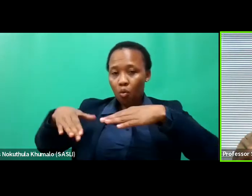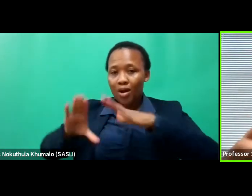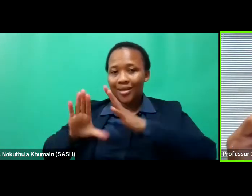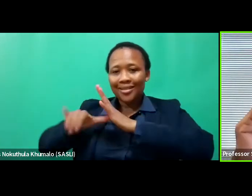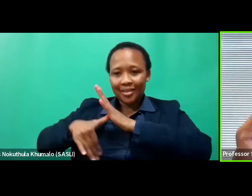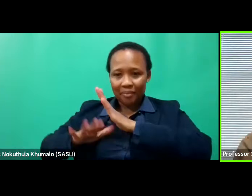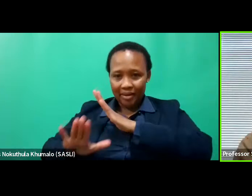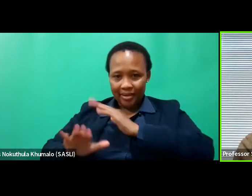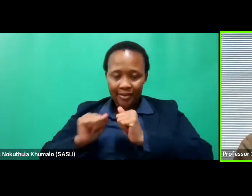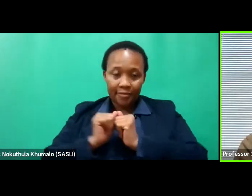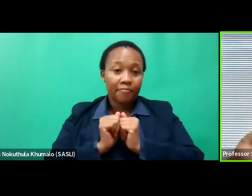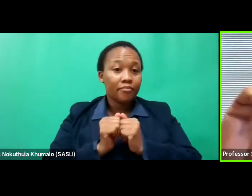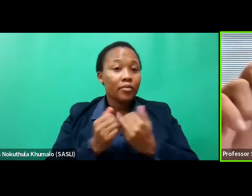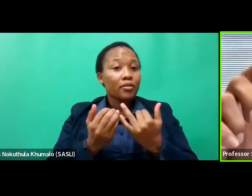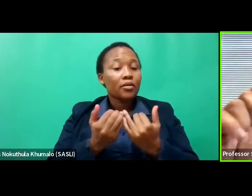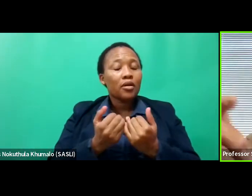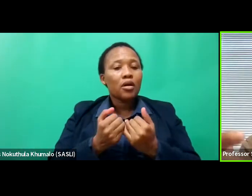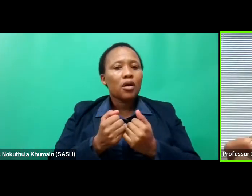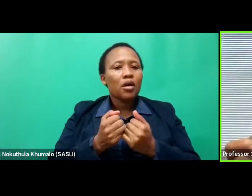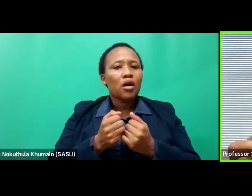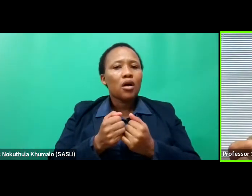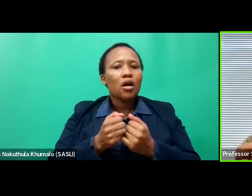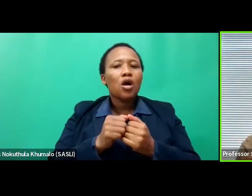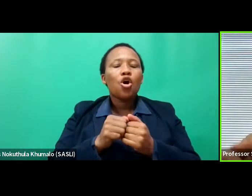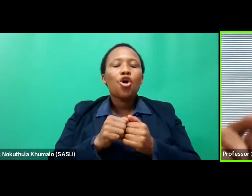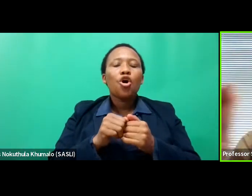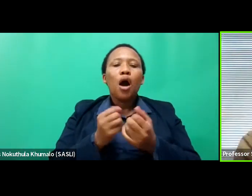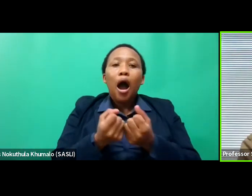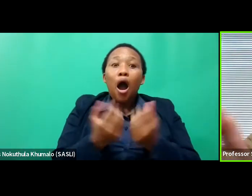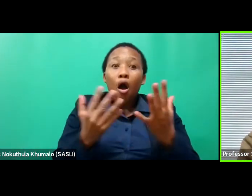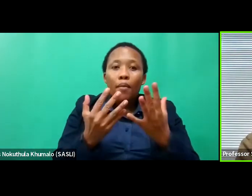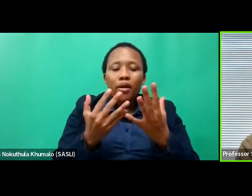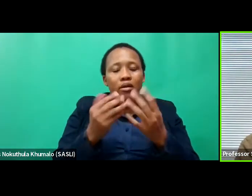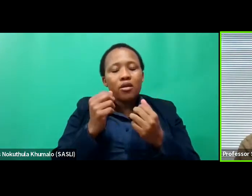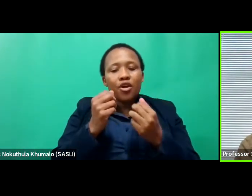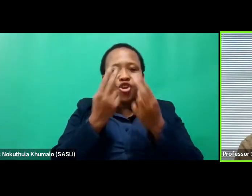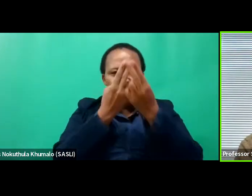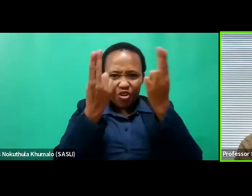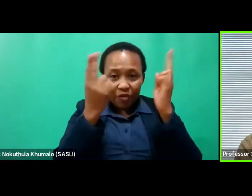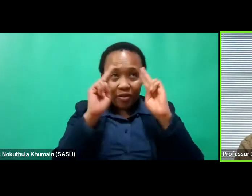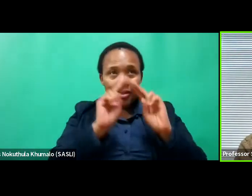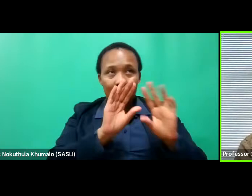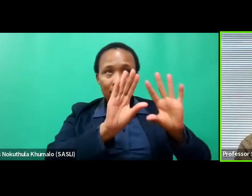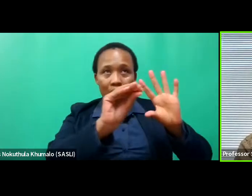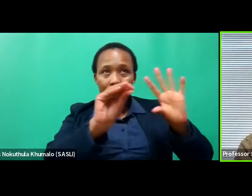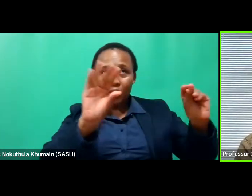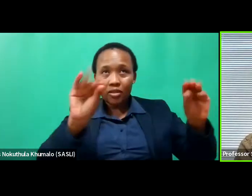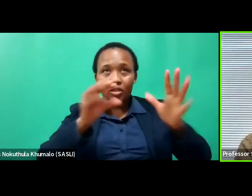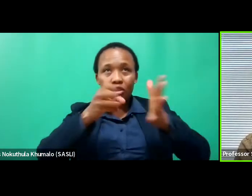have asked the students who were constructed as disabled about their lived reality